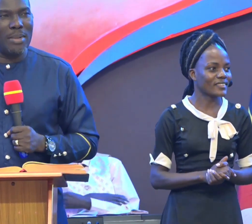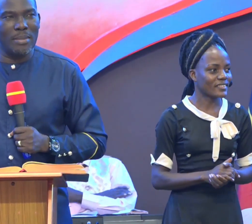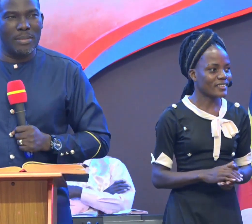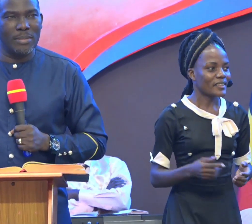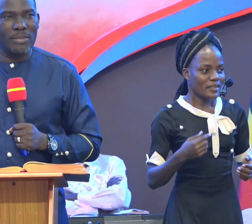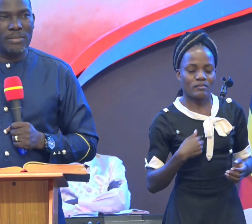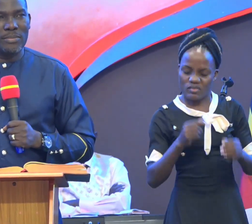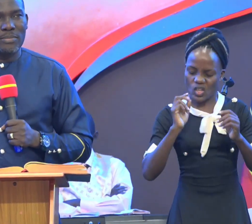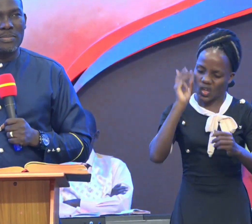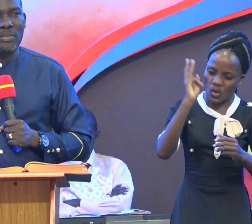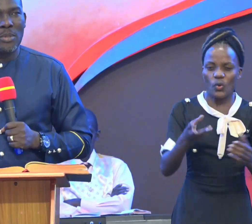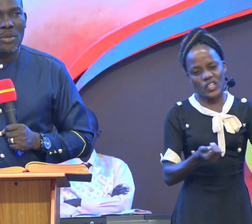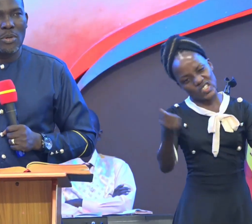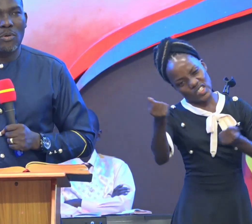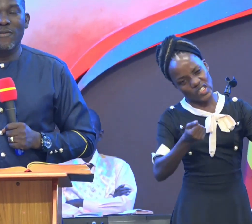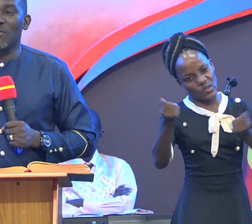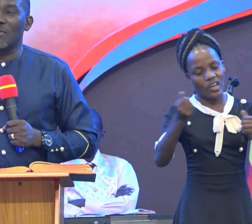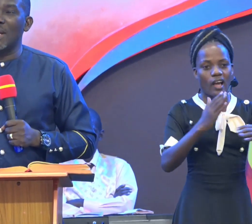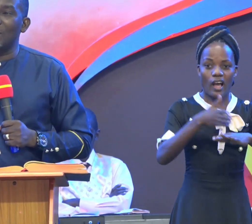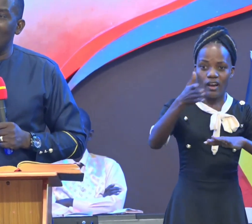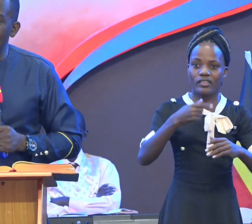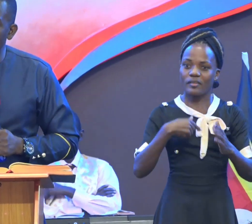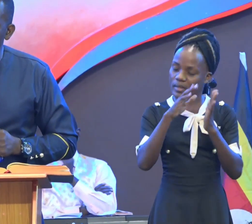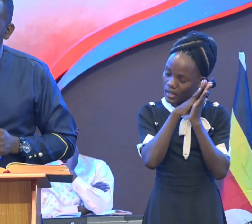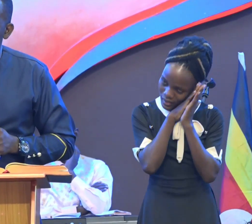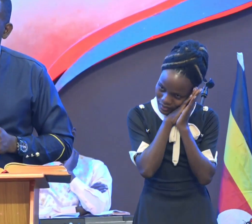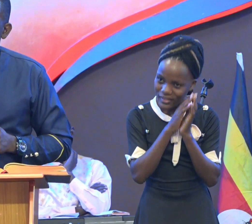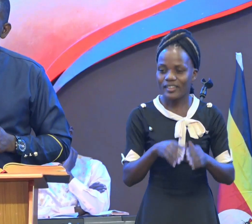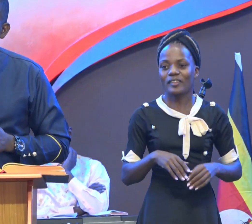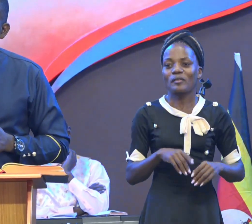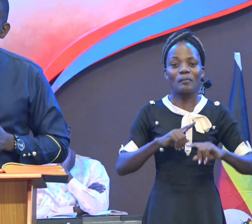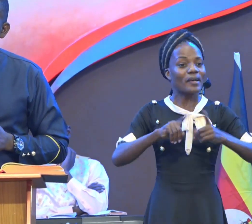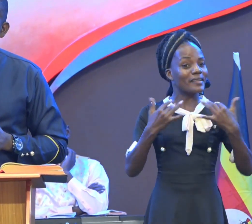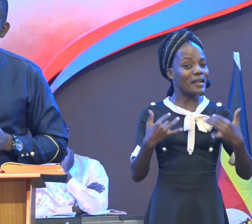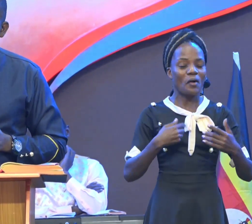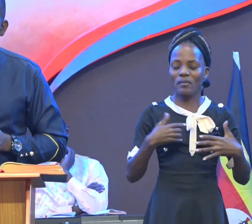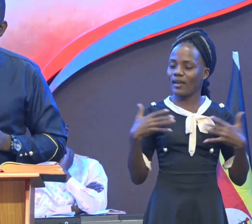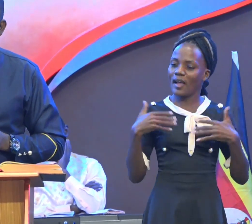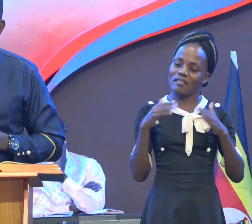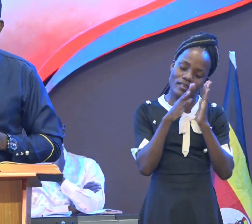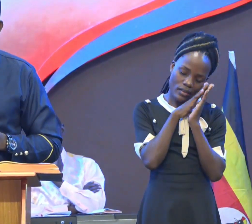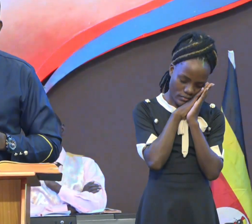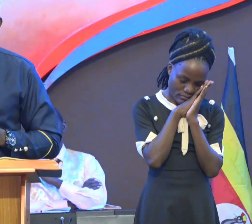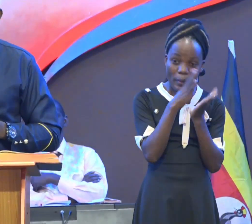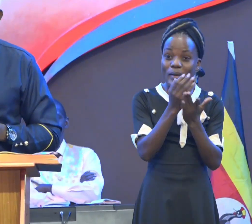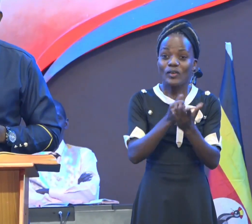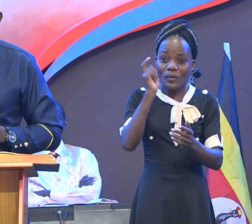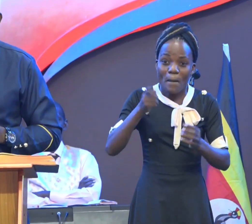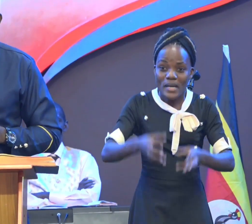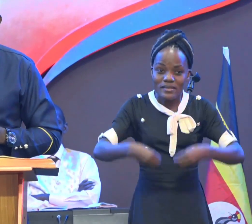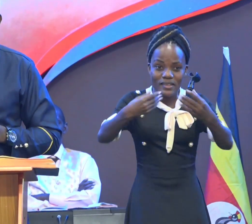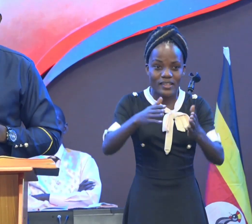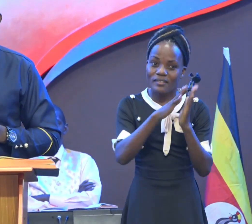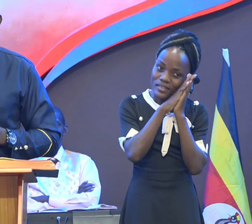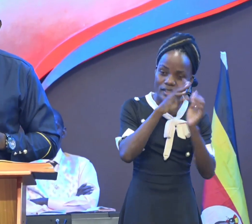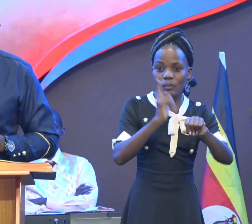you should drive, you will sleep when you're back. Ever since then I feared him. It needs to be